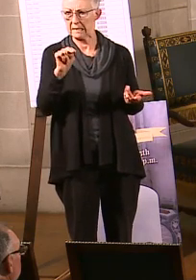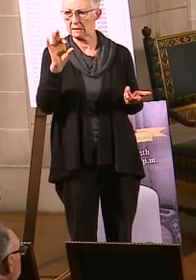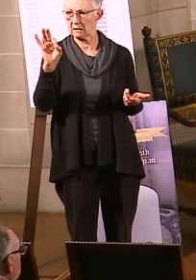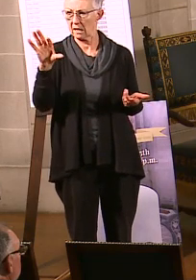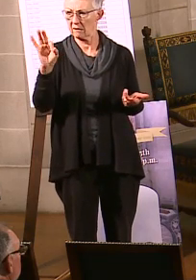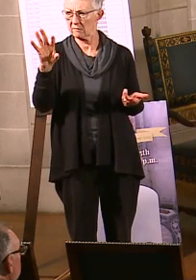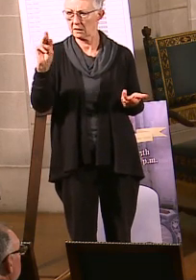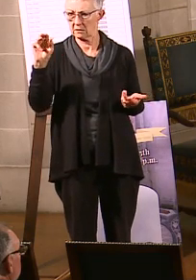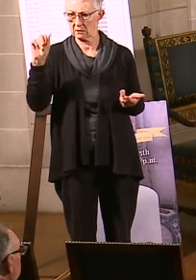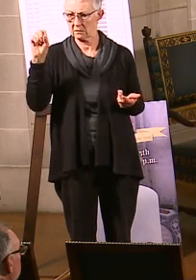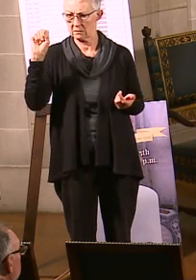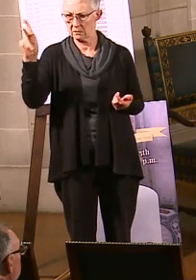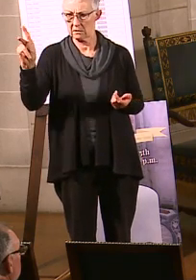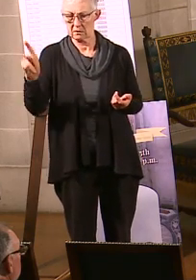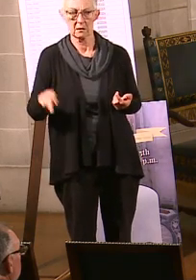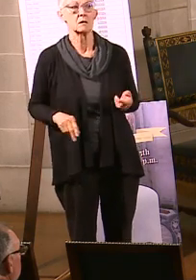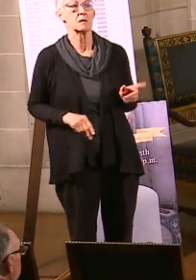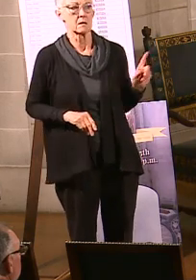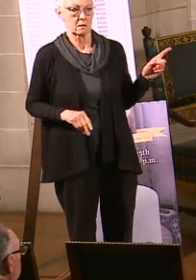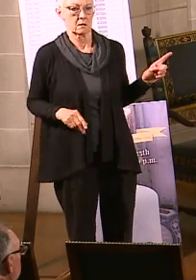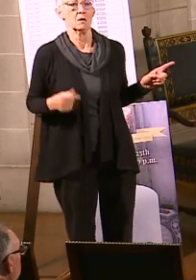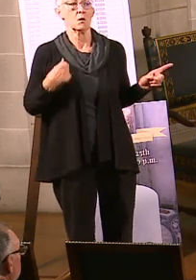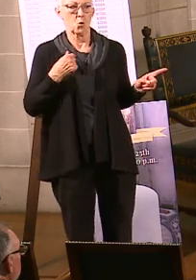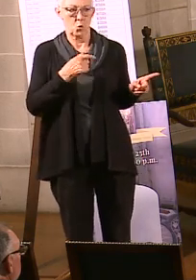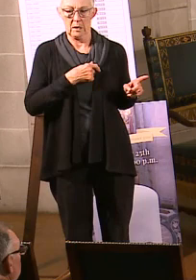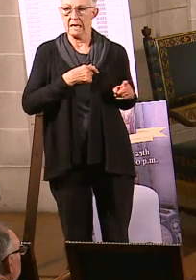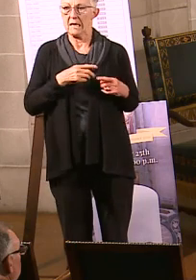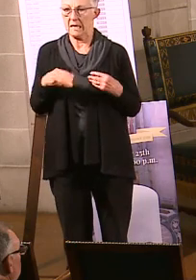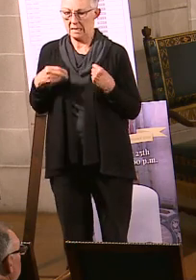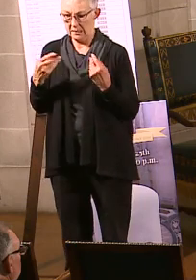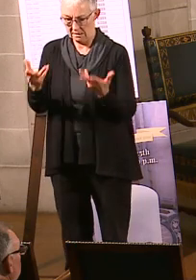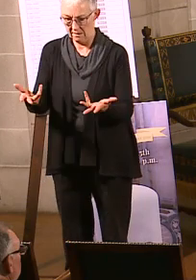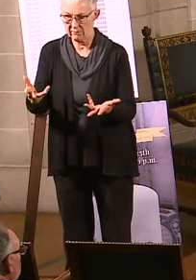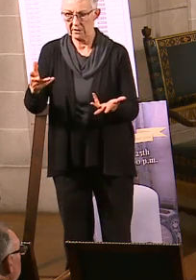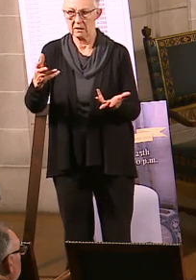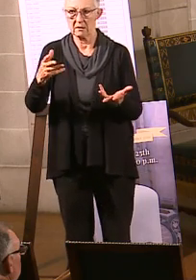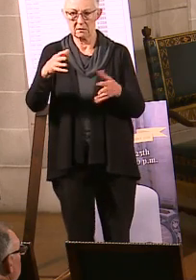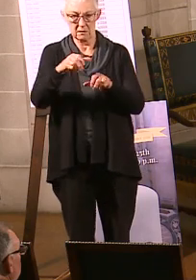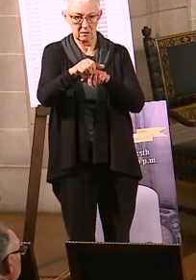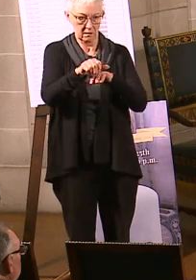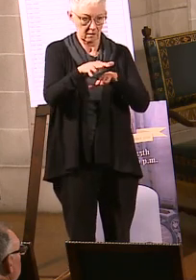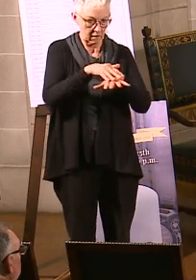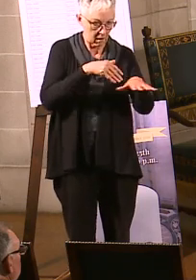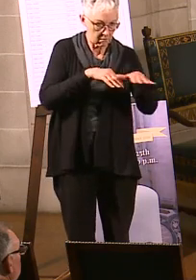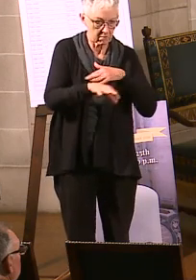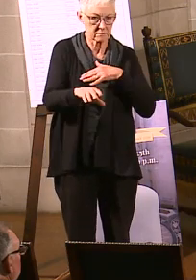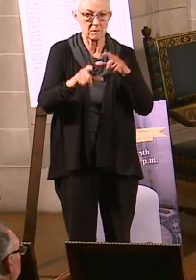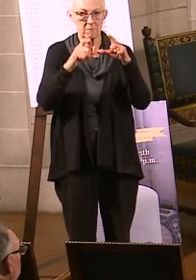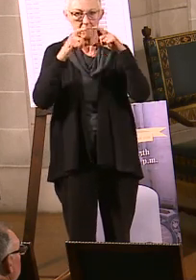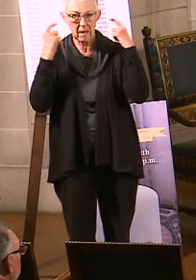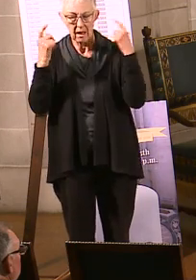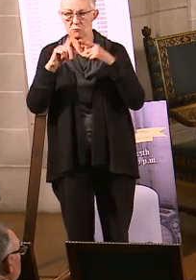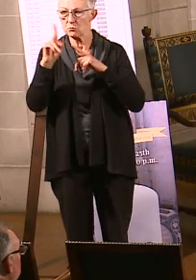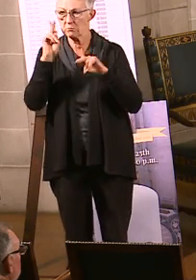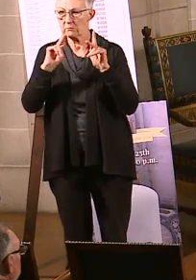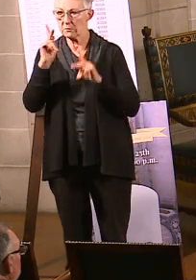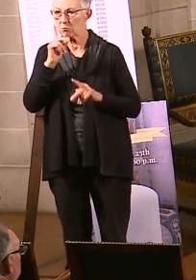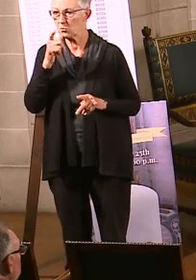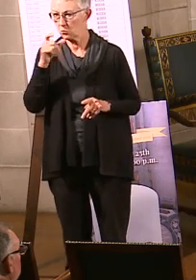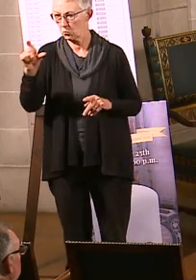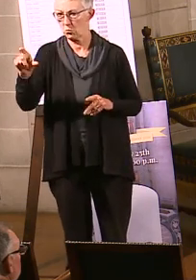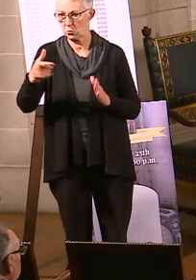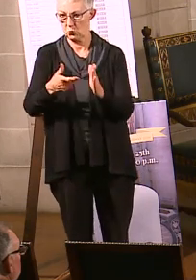Again, we are masking folks in our facilities. They've got PPE. We're doing that as part of our overall program.